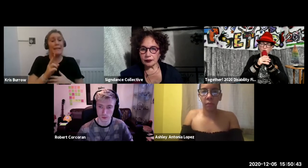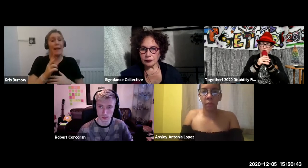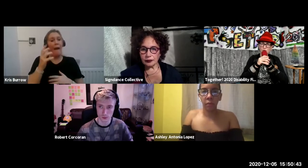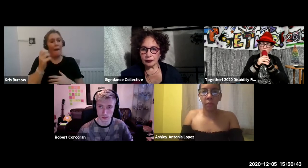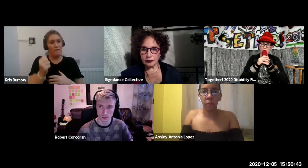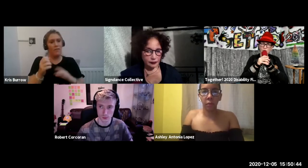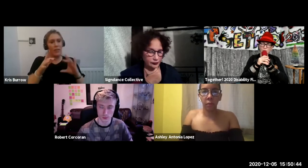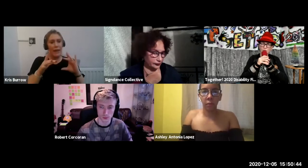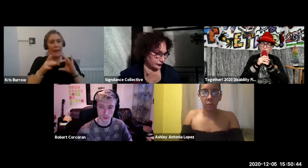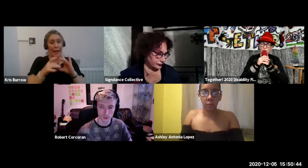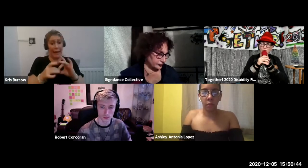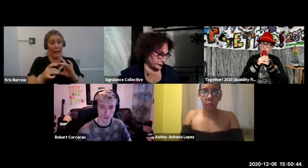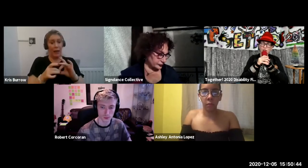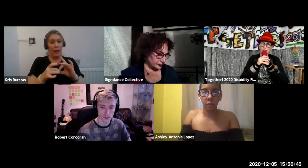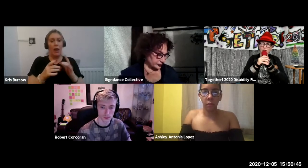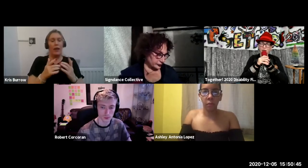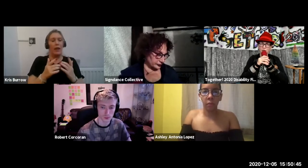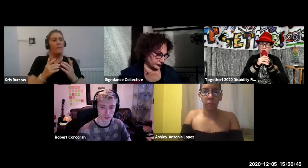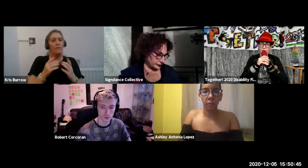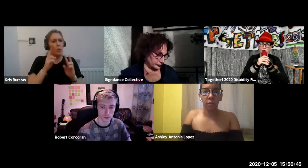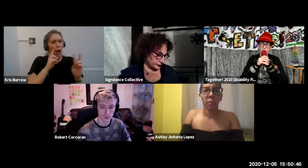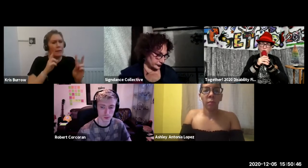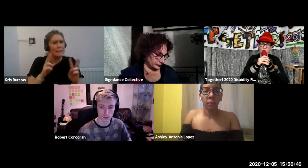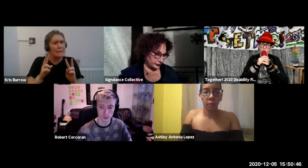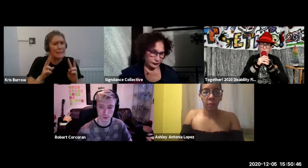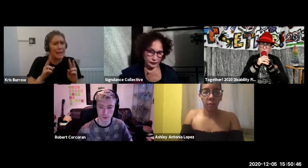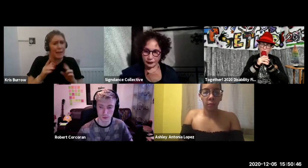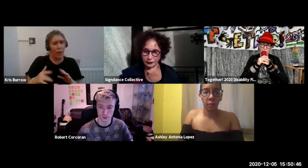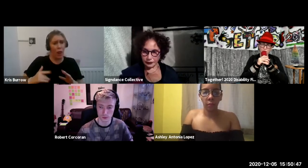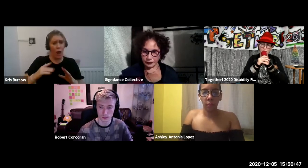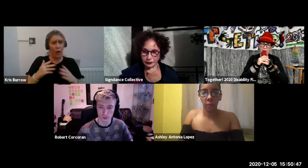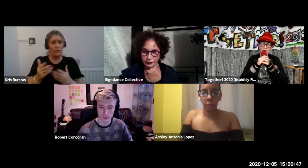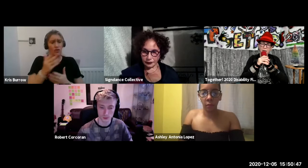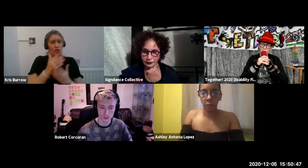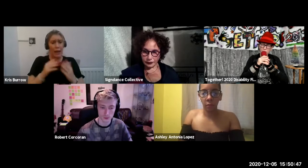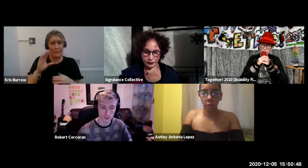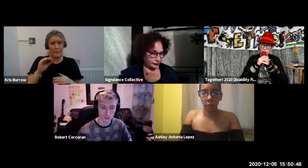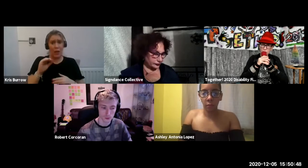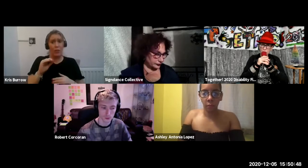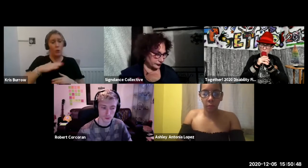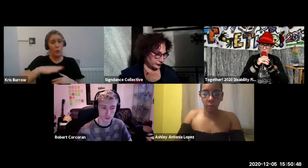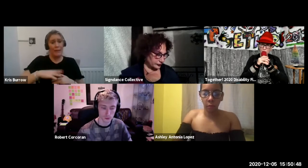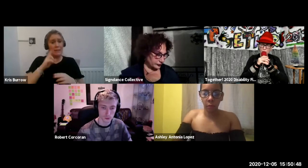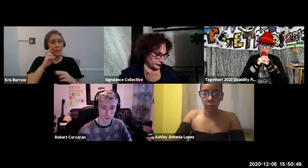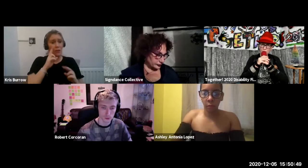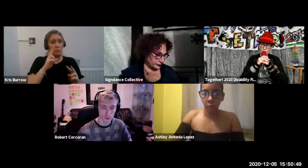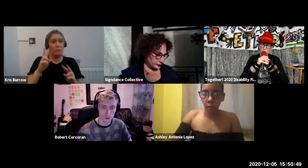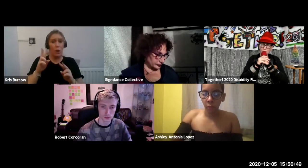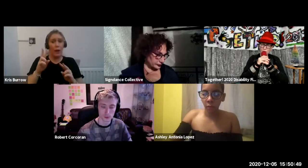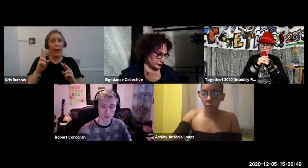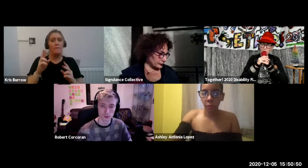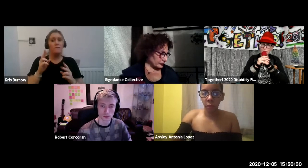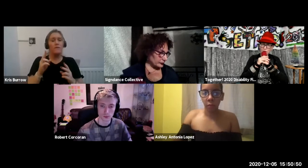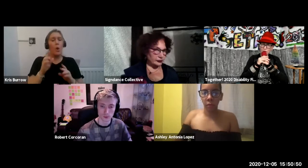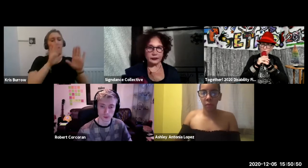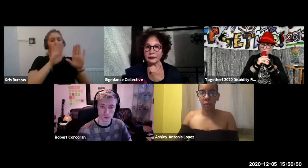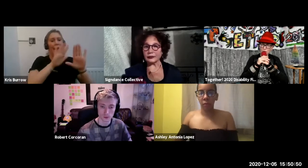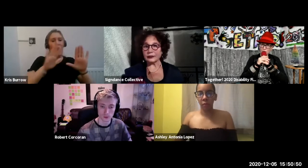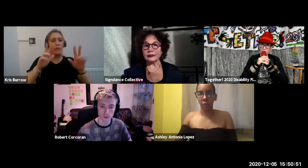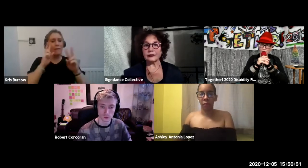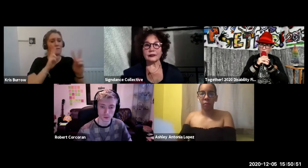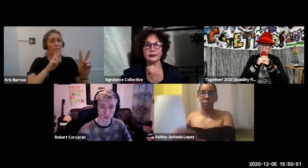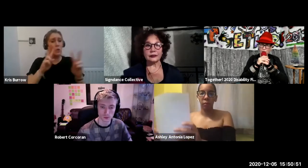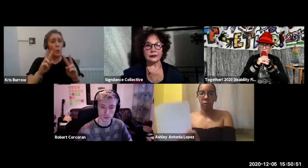to view at the top of the screen and go to view live chat. But if you'd like to ask a question